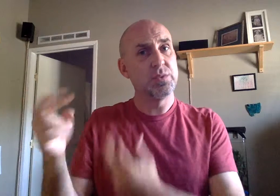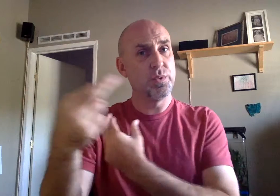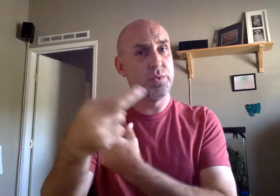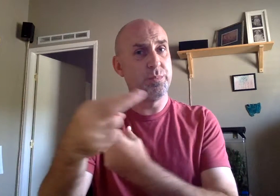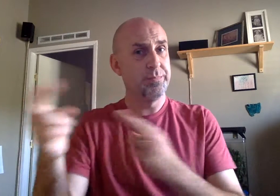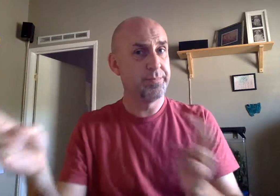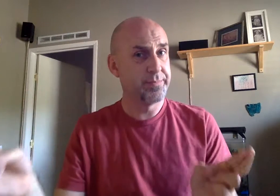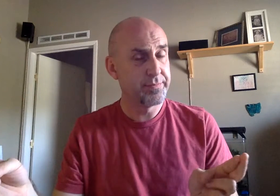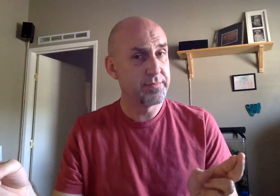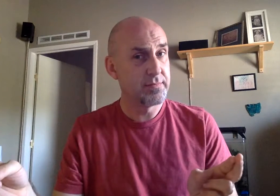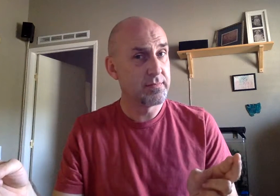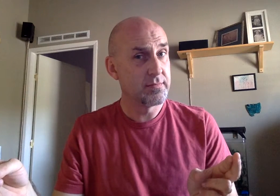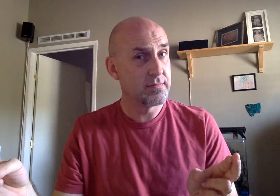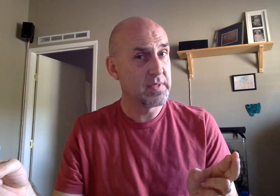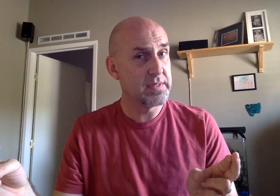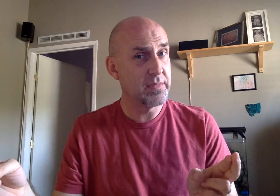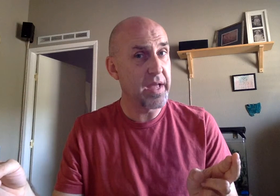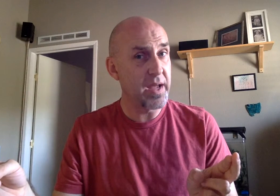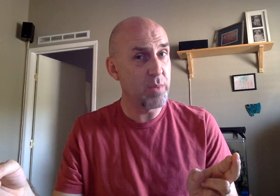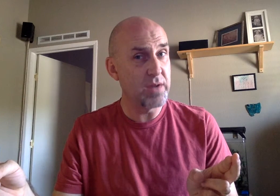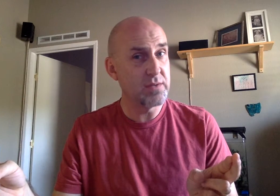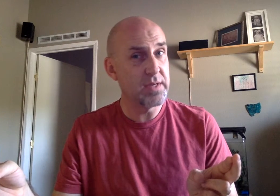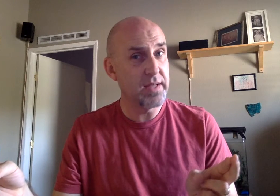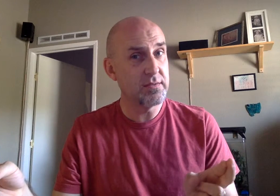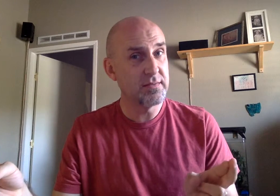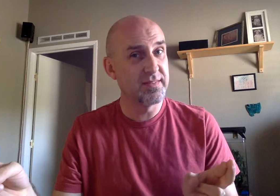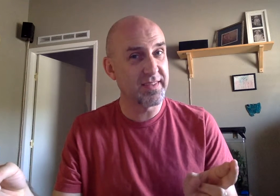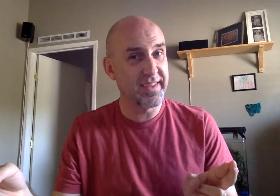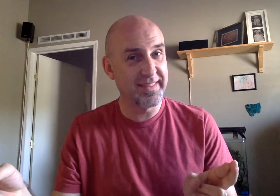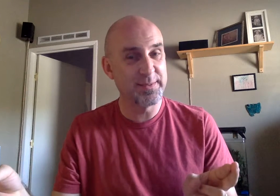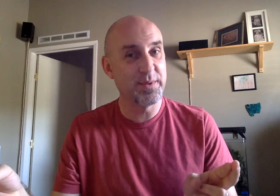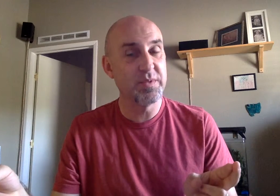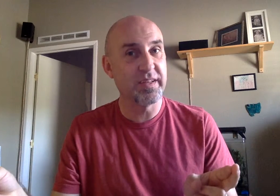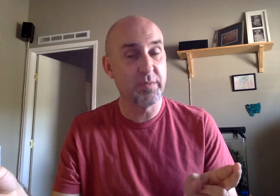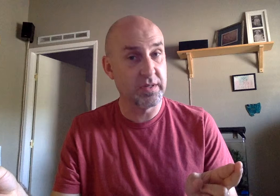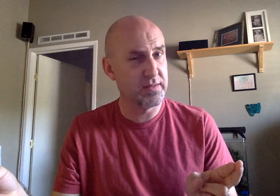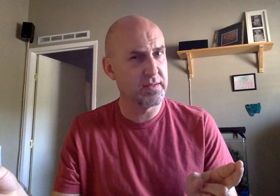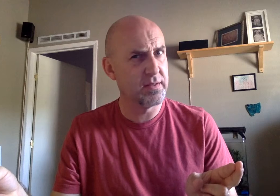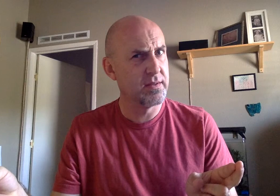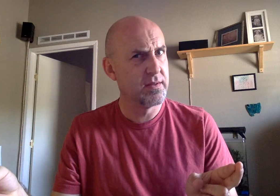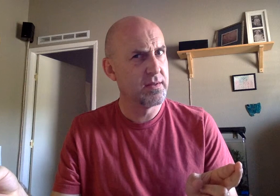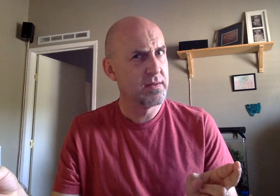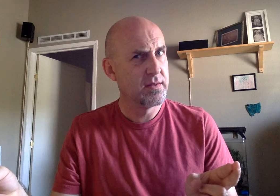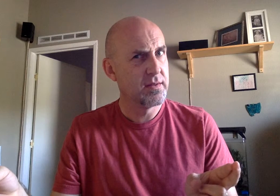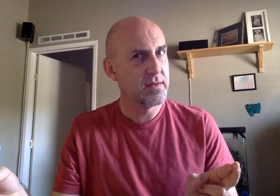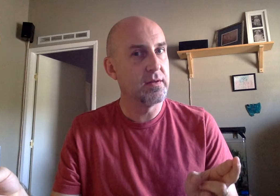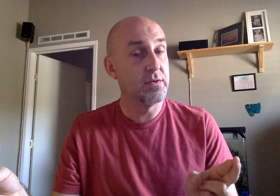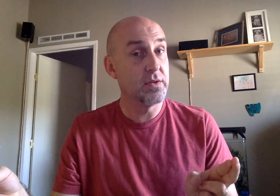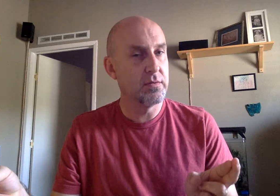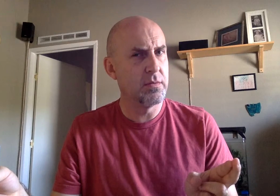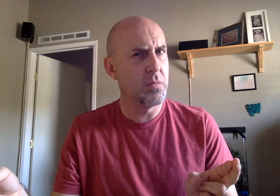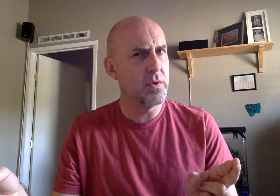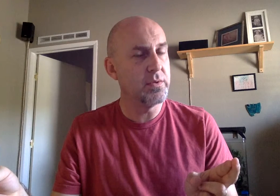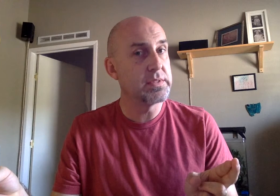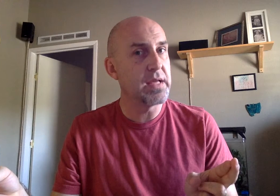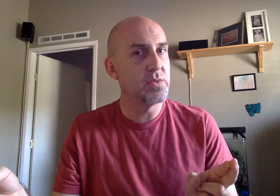room? You see my eyebrows right now? Okay, that's what I'm talking about. You have to kind of, the more you exaggerate,